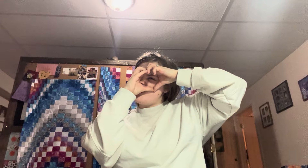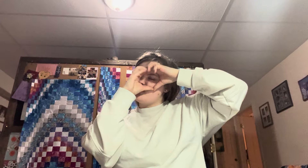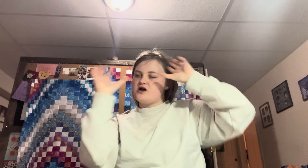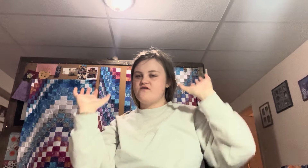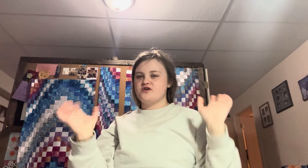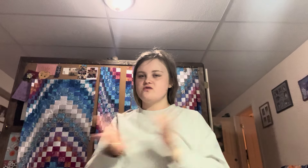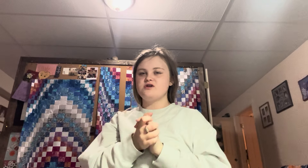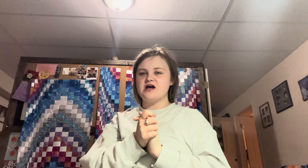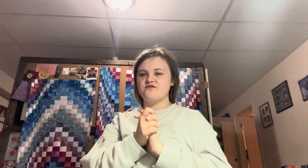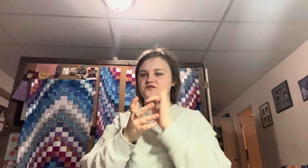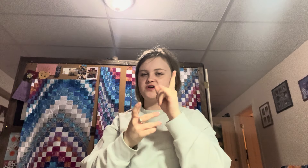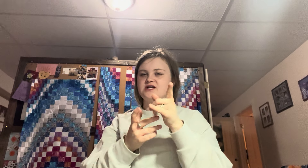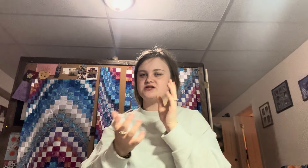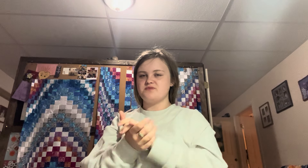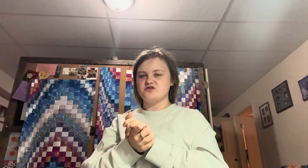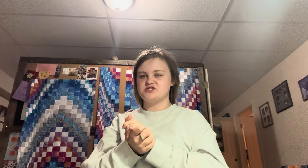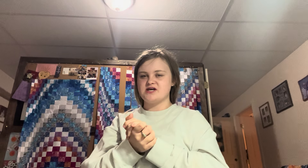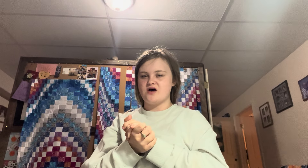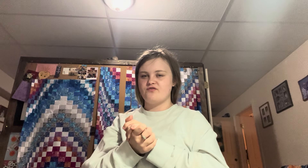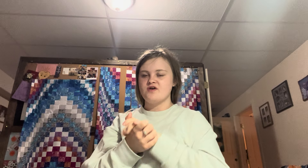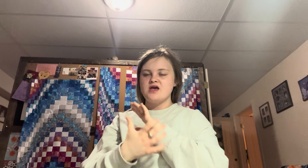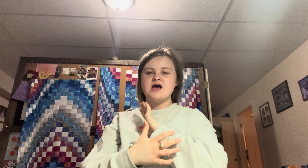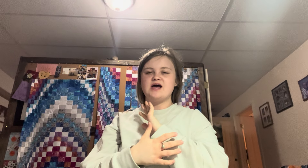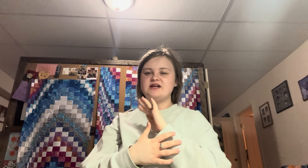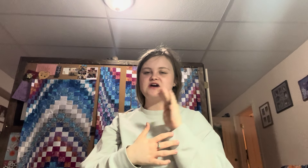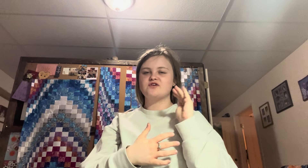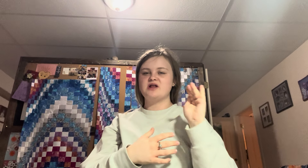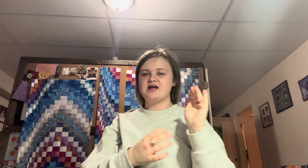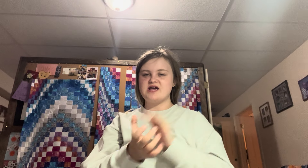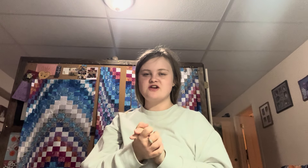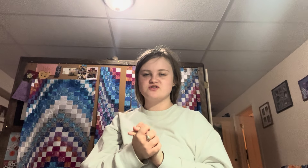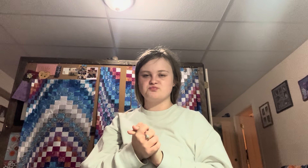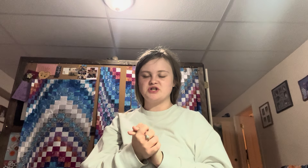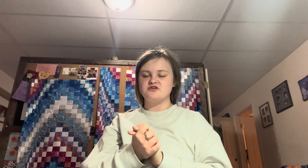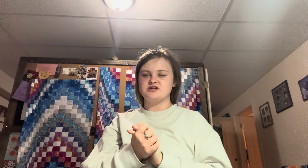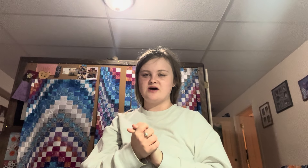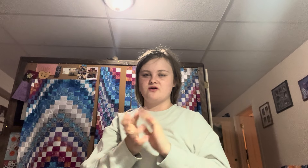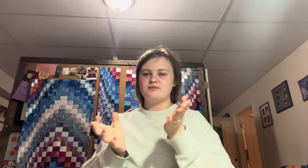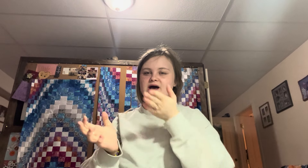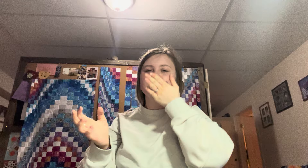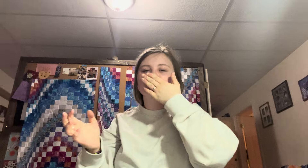Love you. Never forget to be yourself, and never let haters bring you down. Bye.